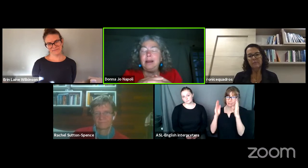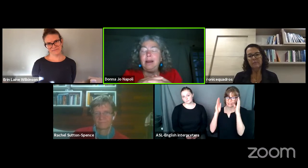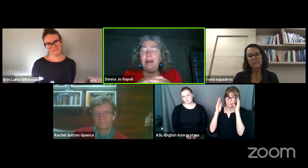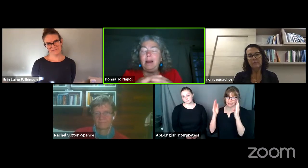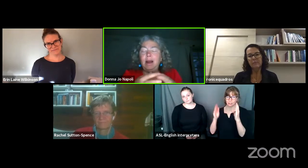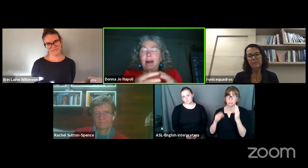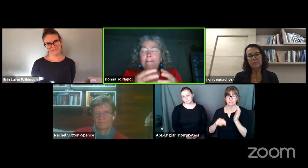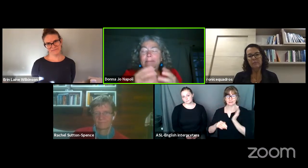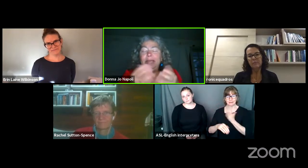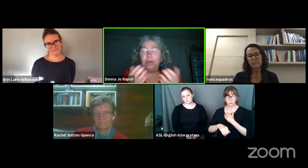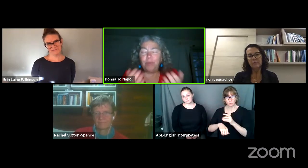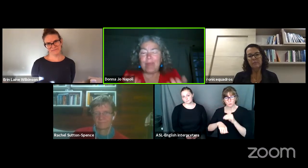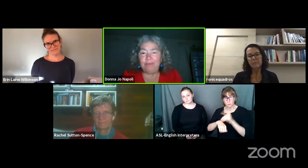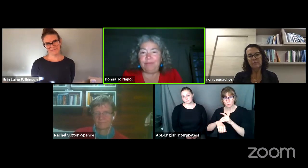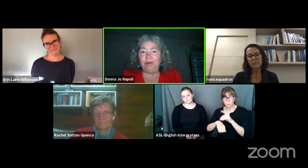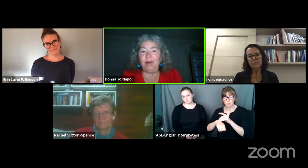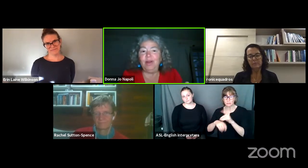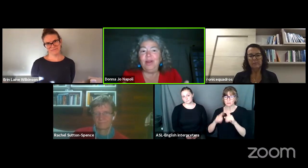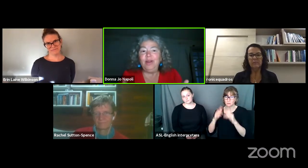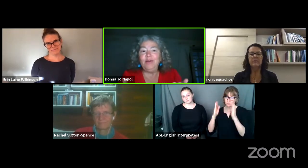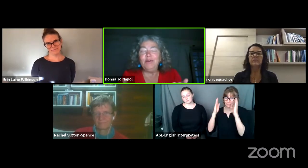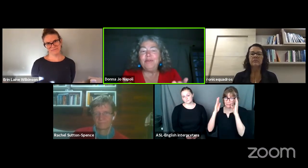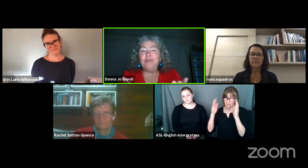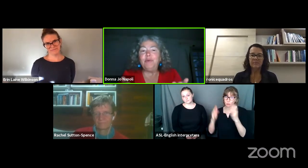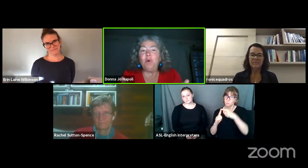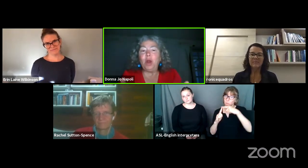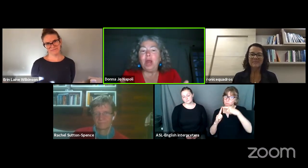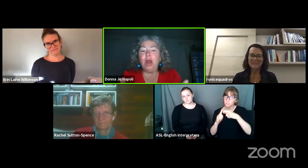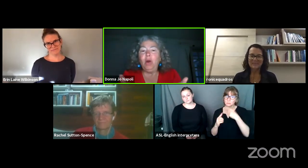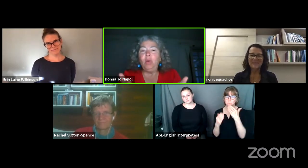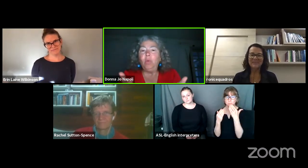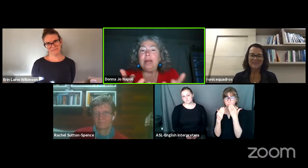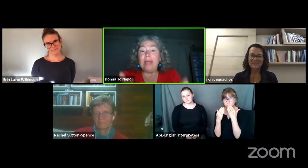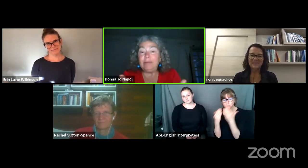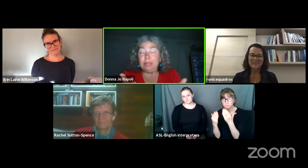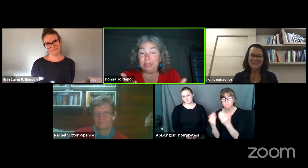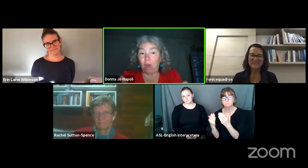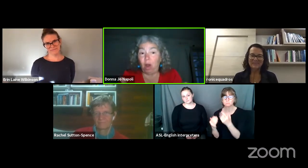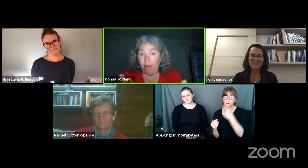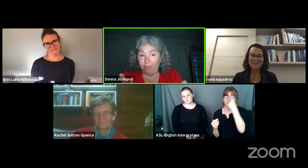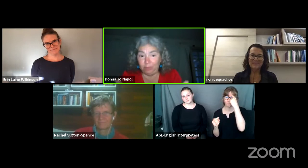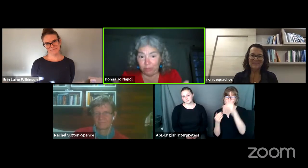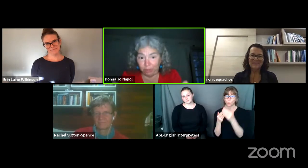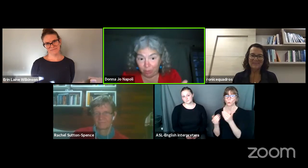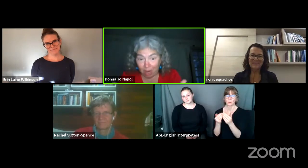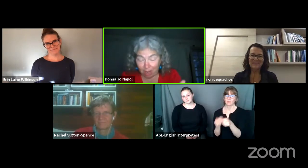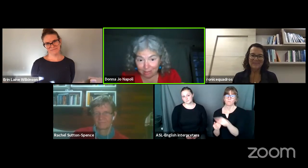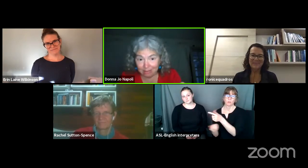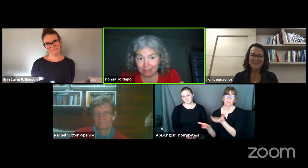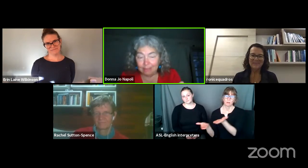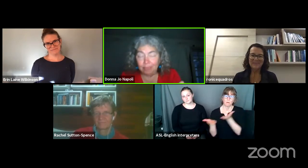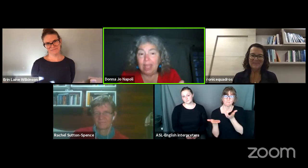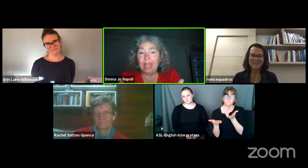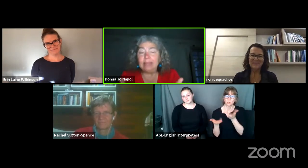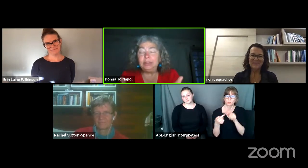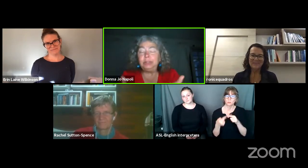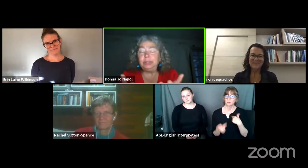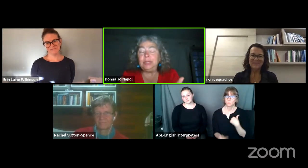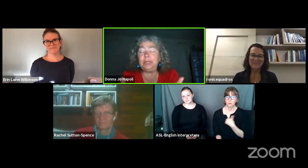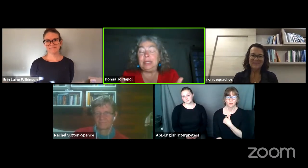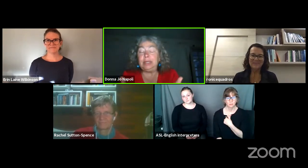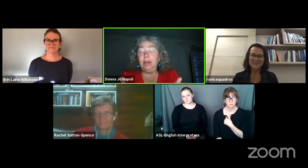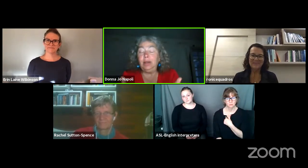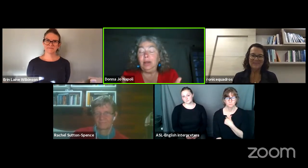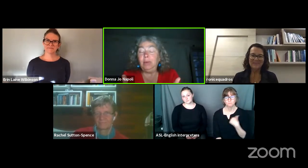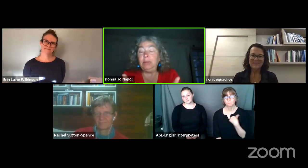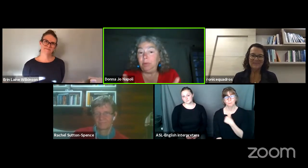and be grateful for whatever is offered to us and to